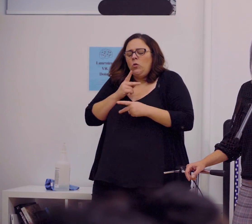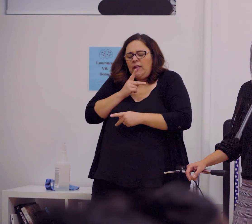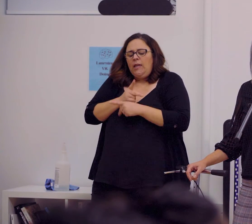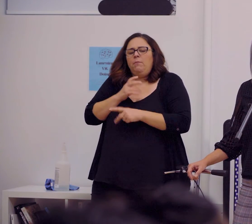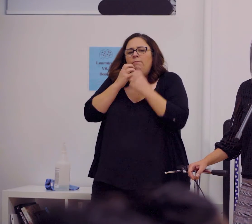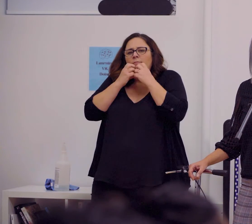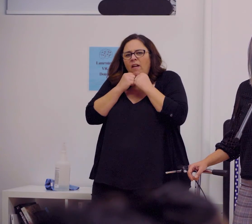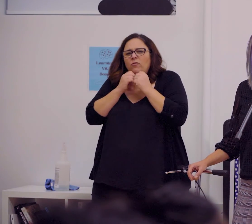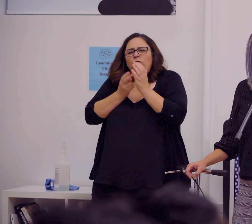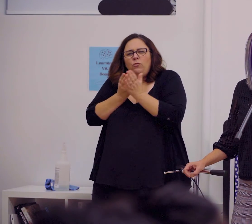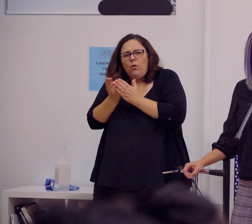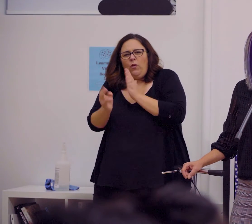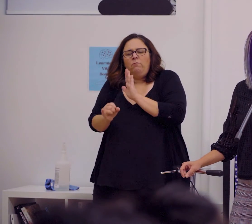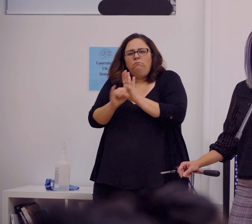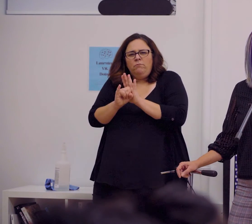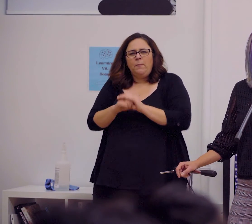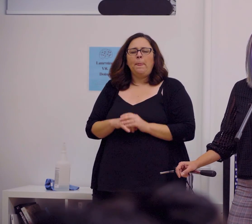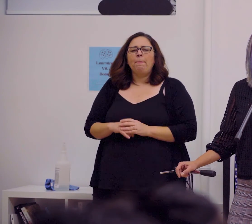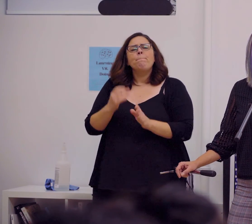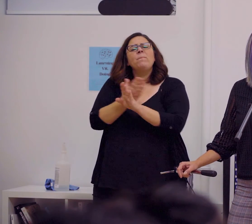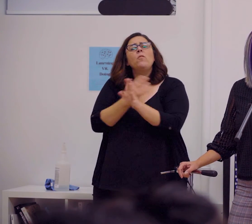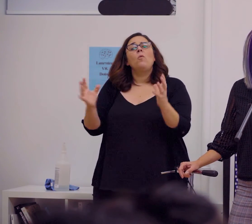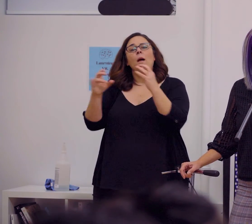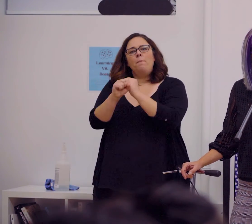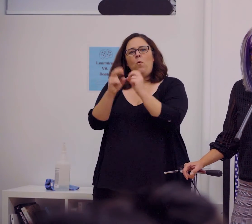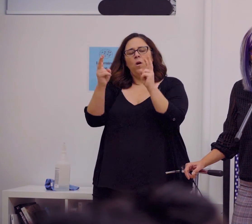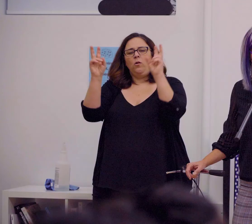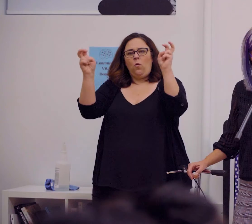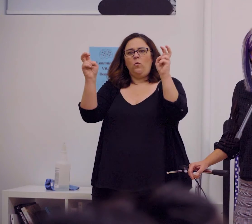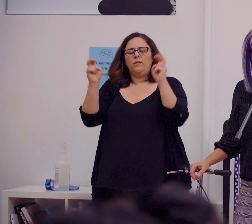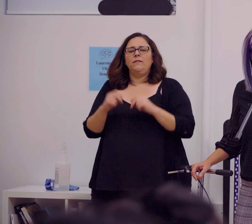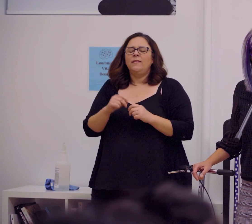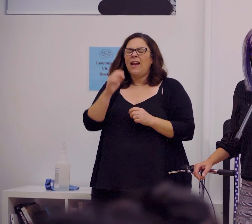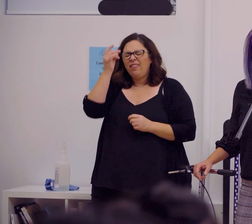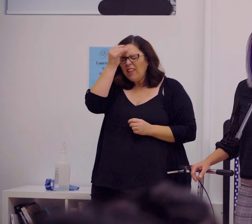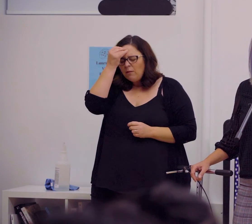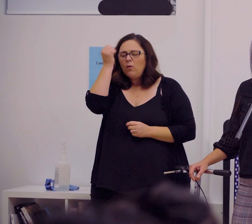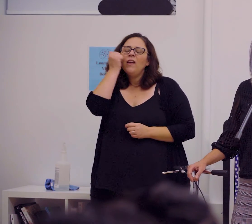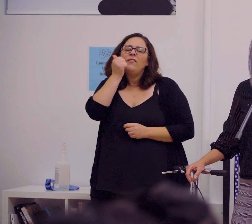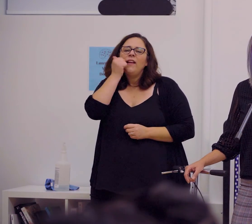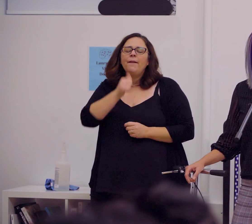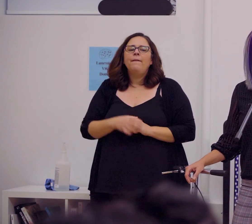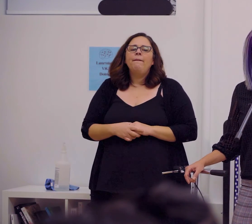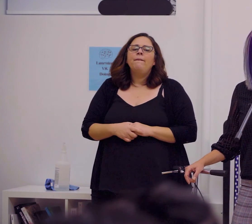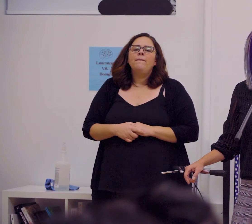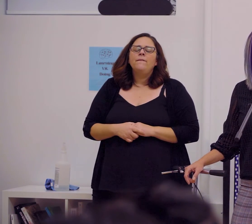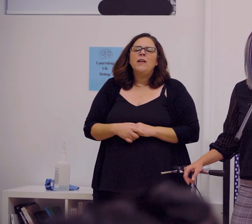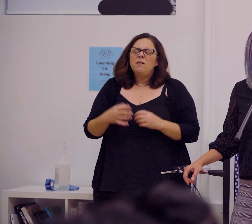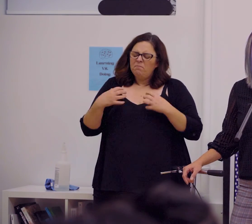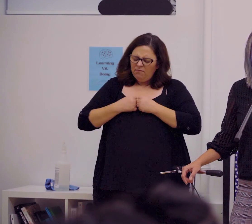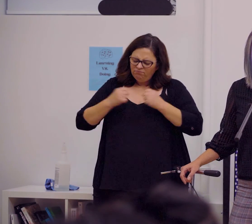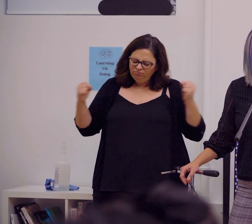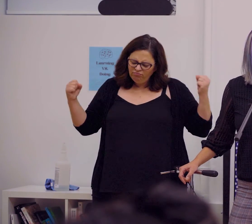yourself? So before I wrap up, I leave you with one final quote that guides me every day, and that is, be fearless